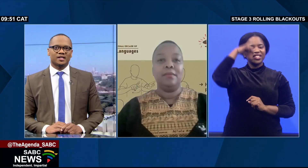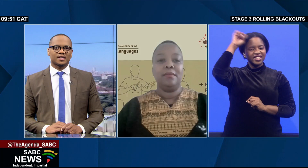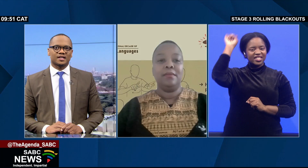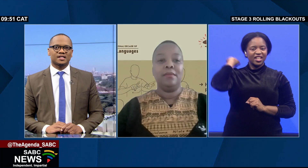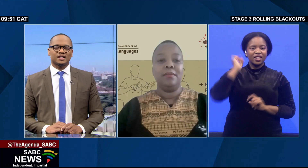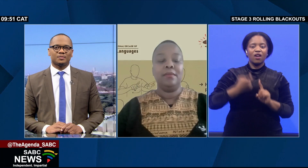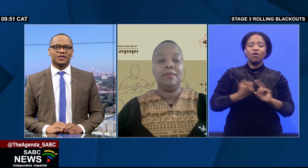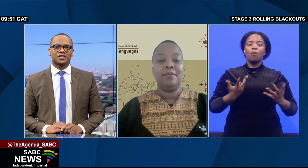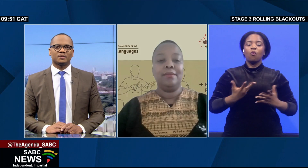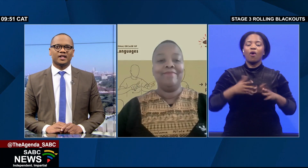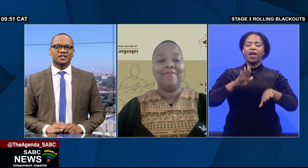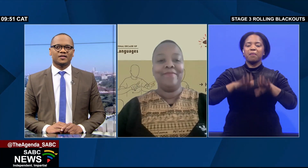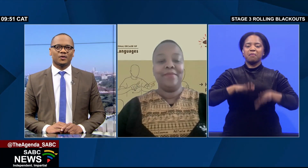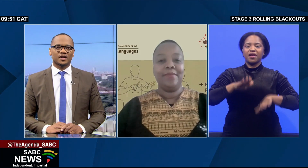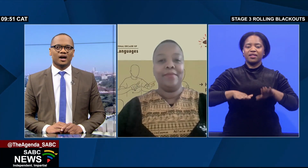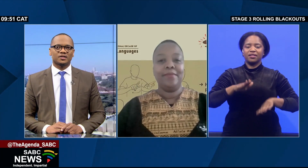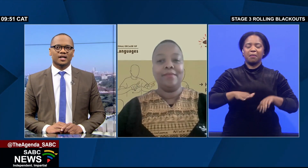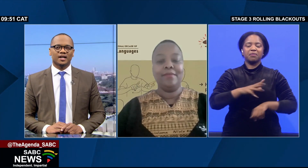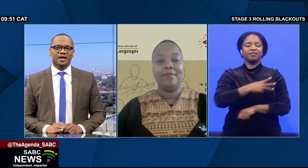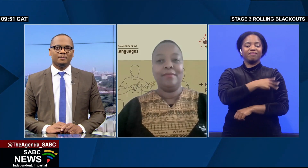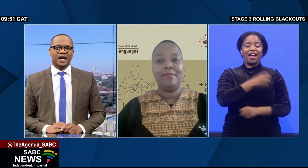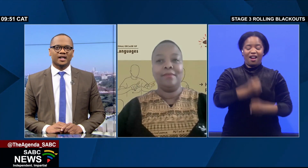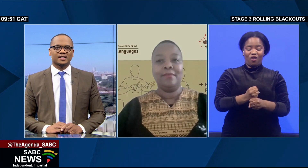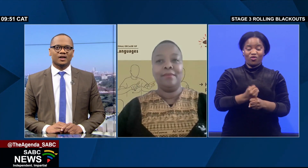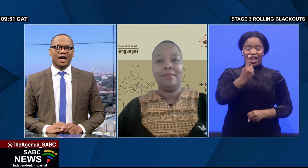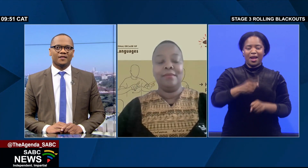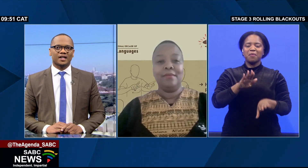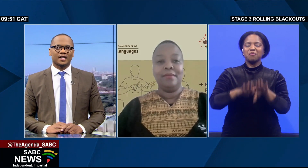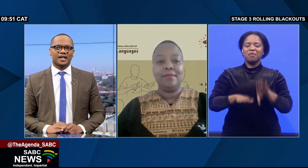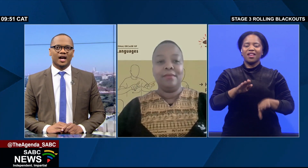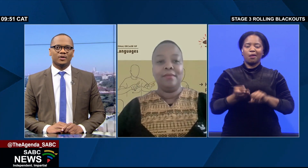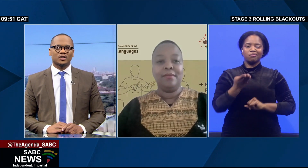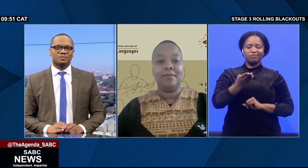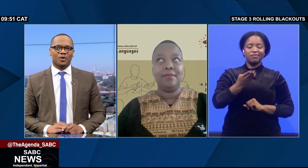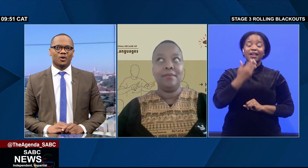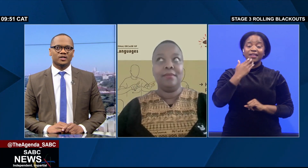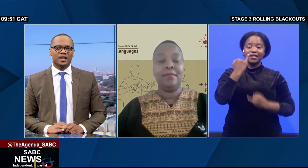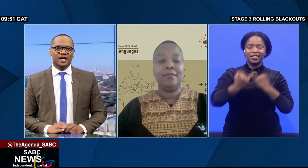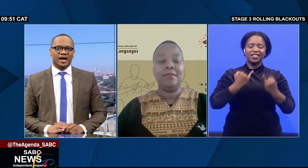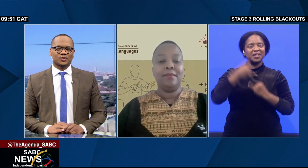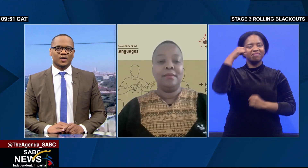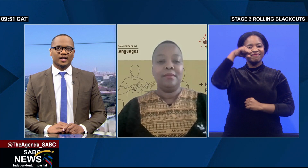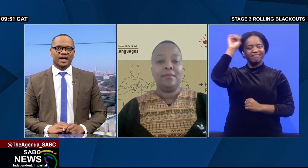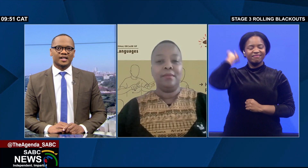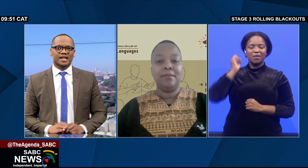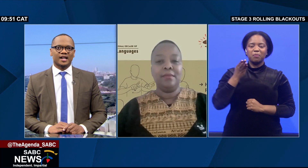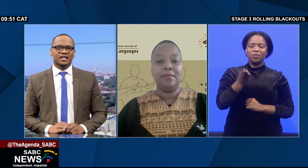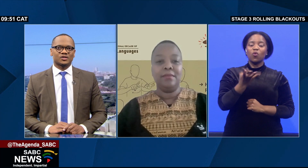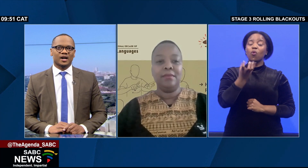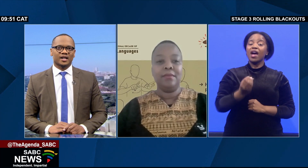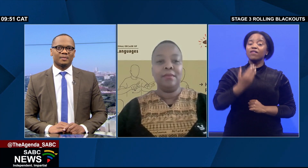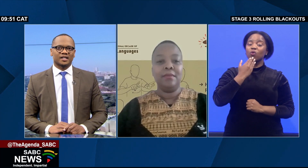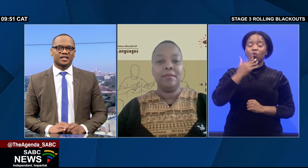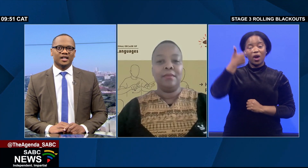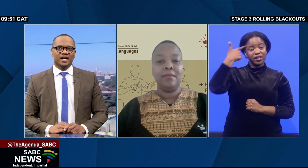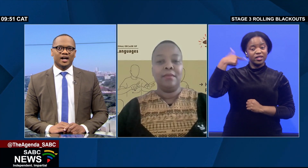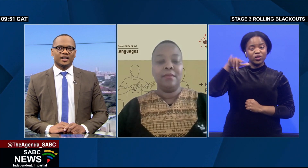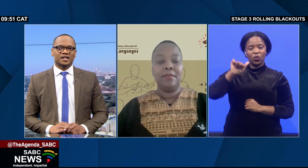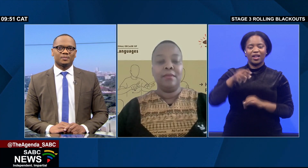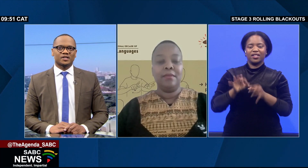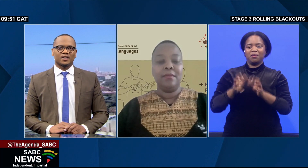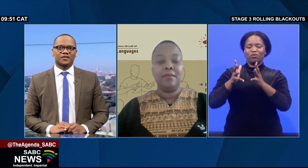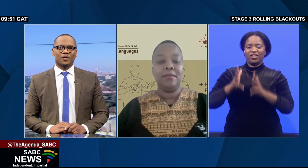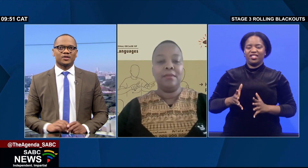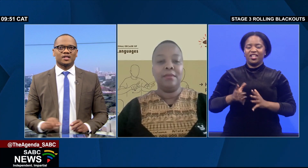who is the Senior Provincial Manager for the Gauteng Pan-South African Language Board, as well as Andiswa Gebashe,